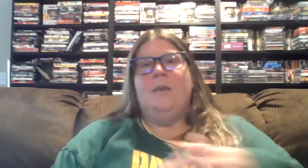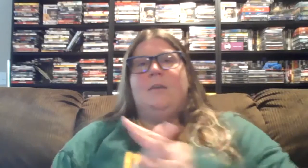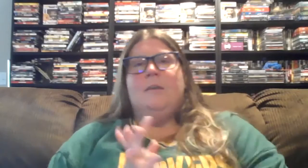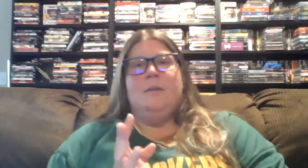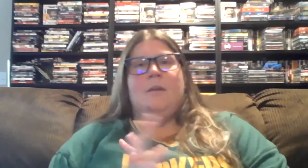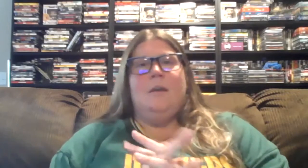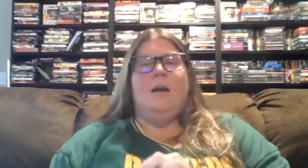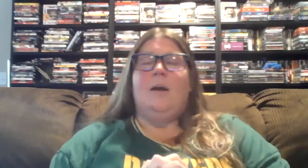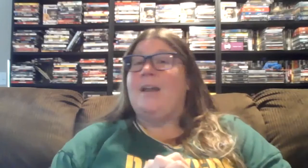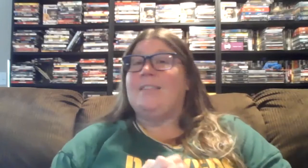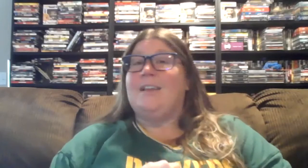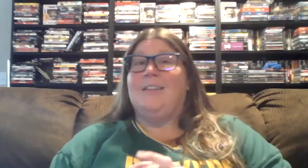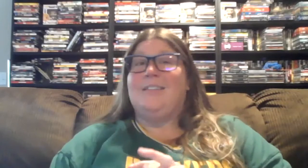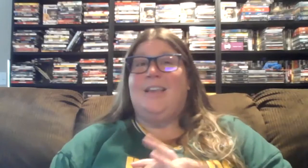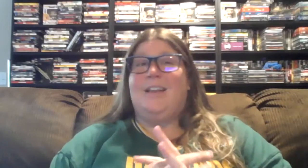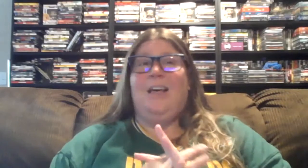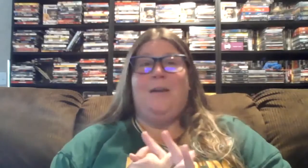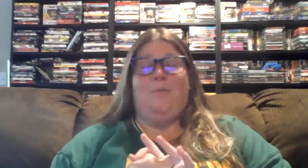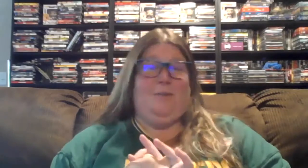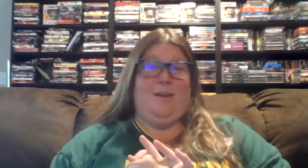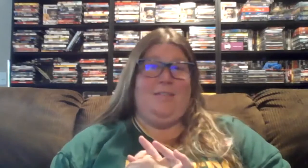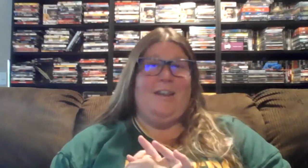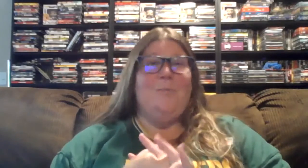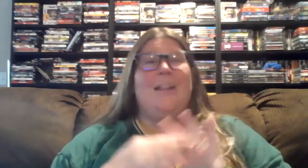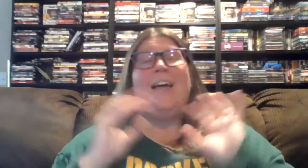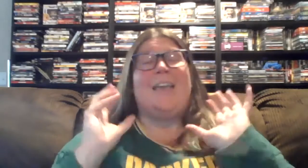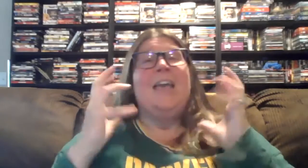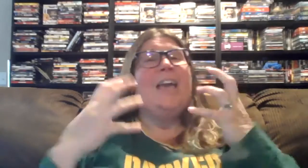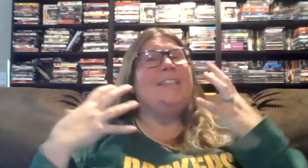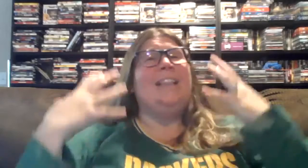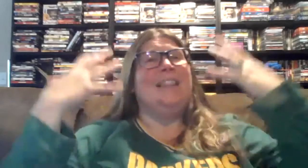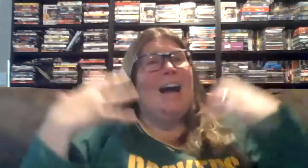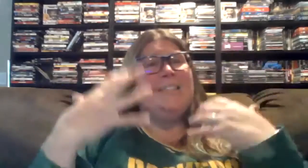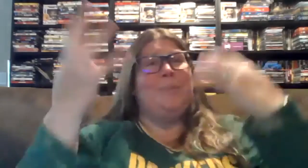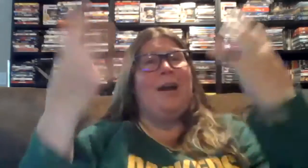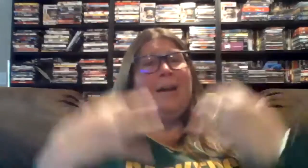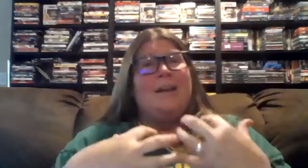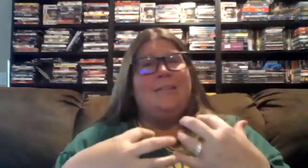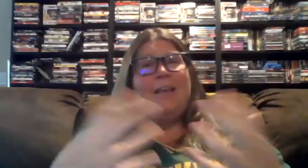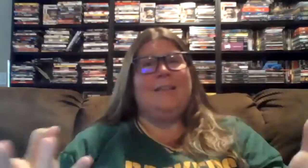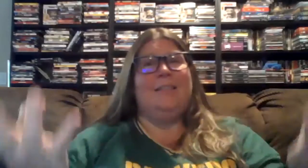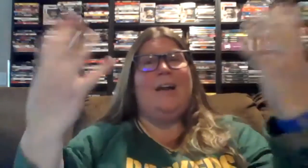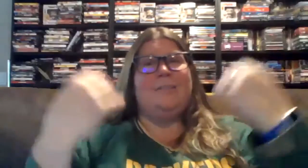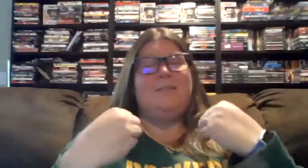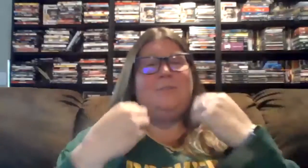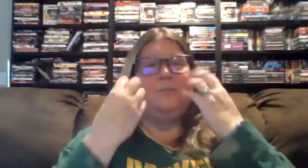Thanks. Anything else that I can help anyone with? I didn't want to it's a lot to process. It's a lot to kind